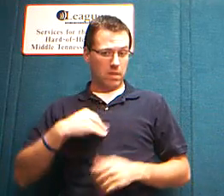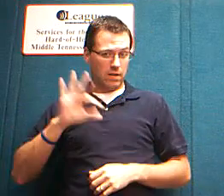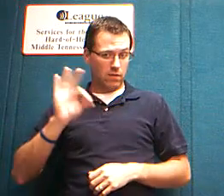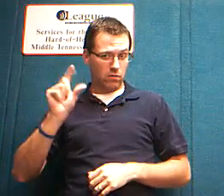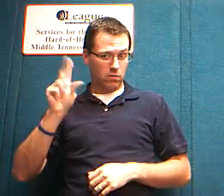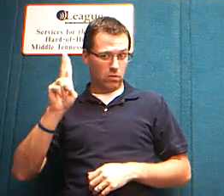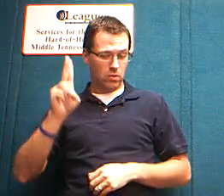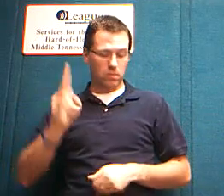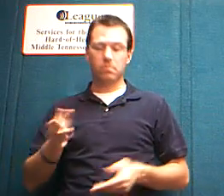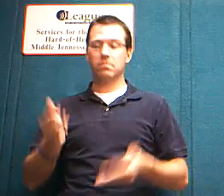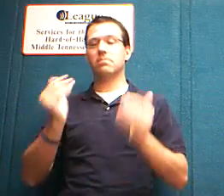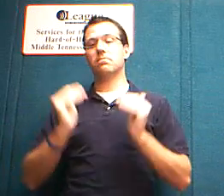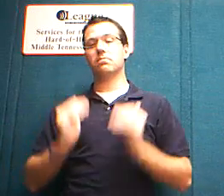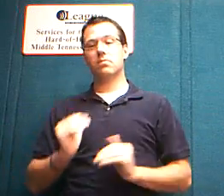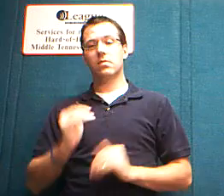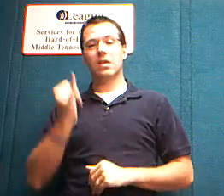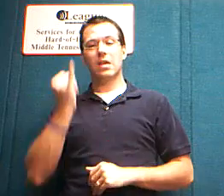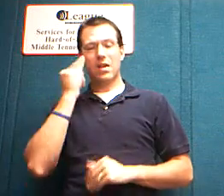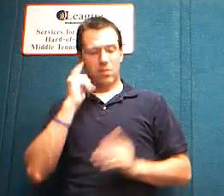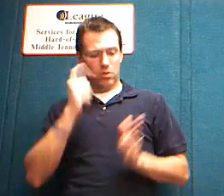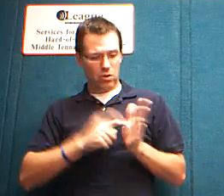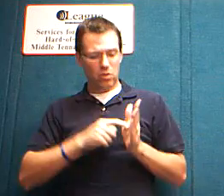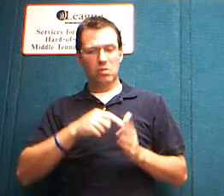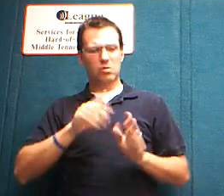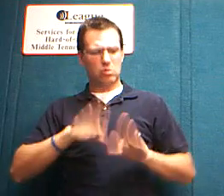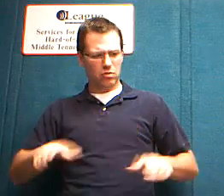severe or persistent vomiting,